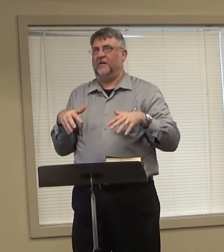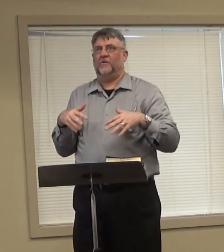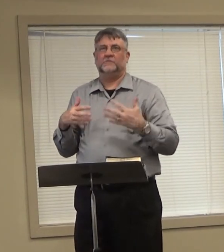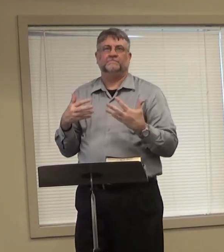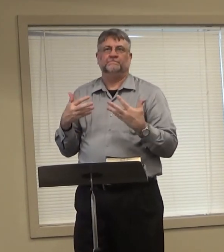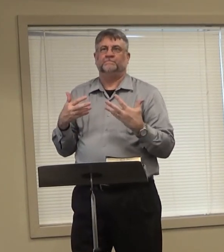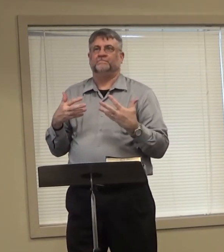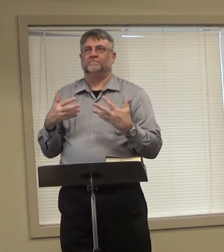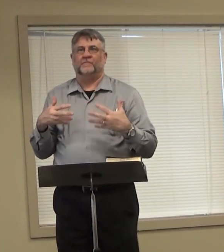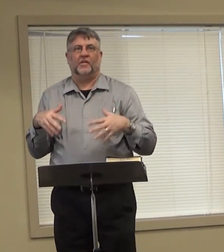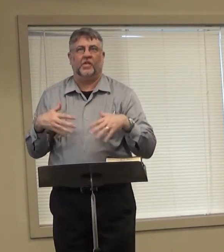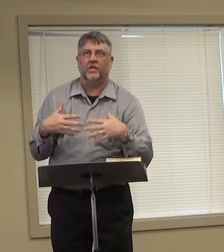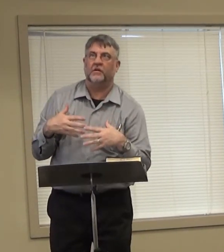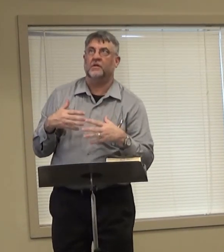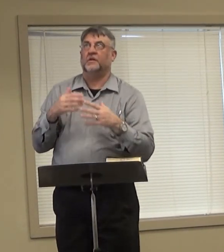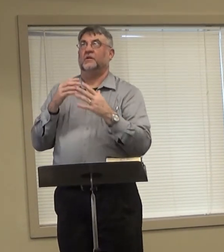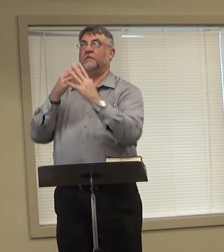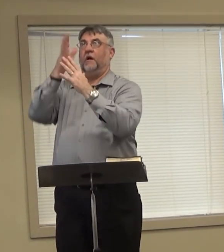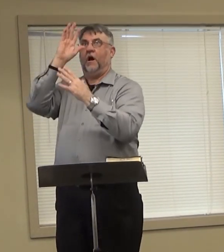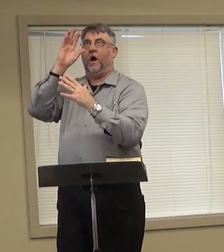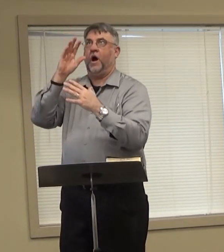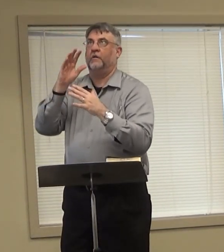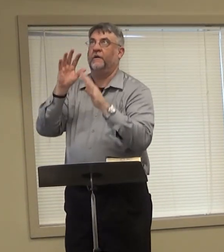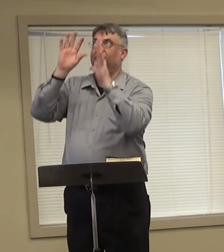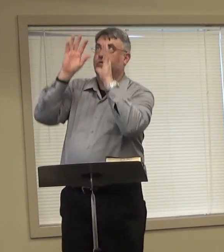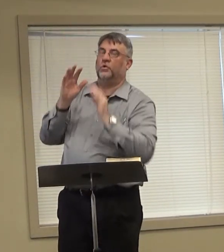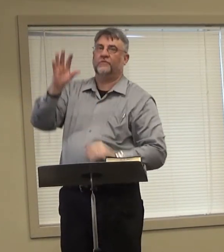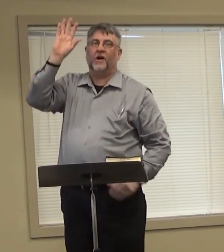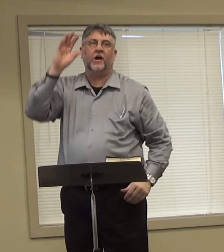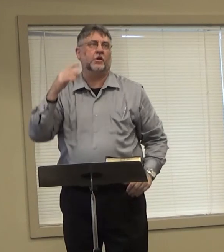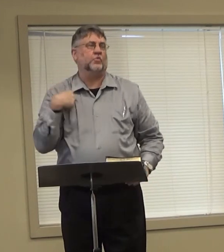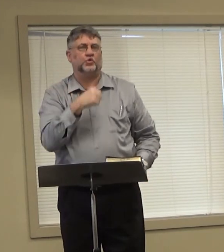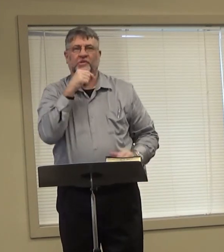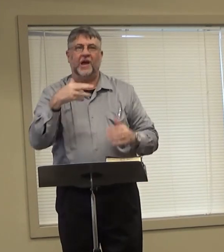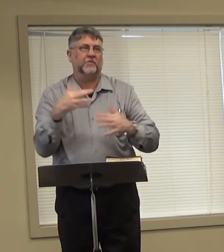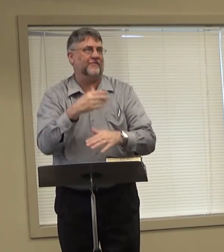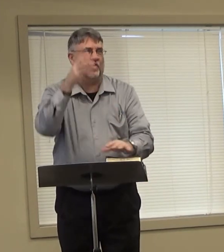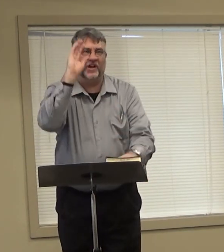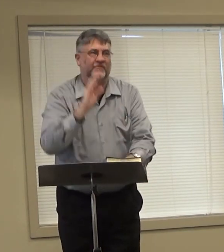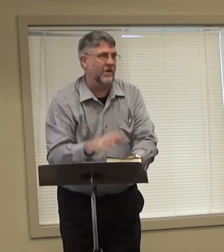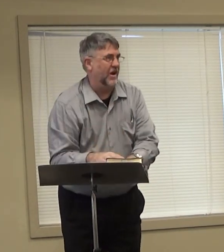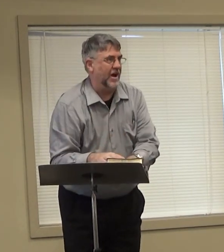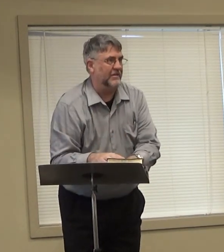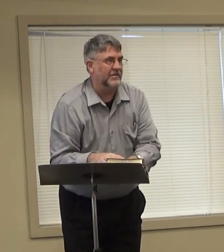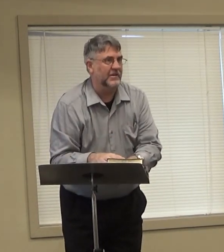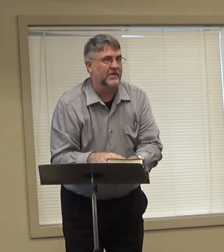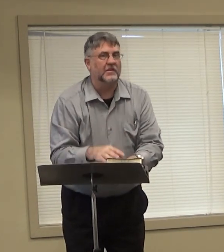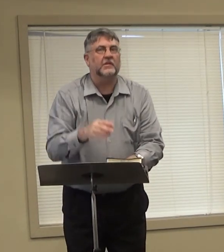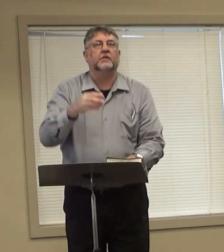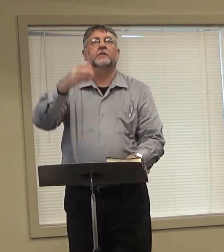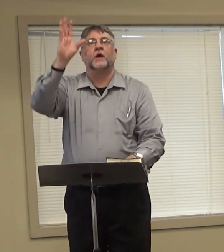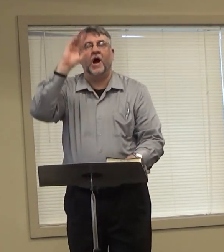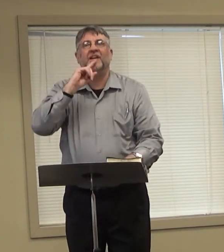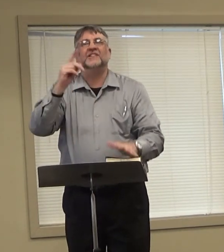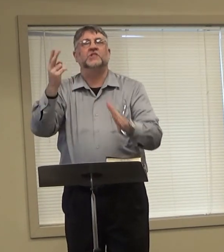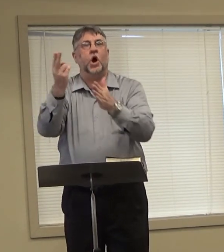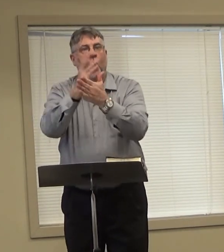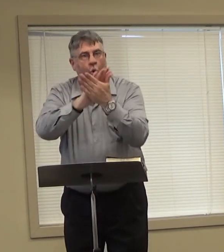pray. And know sometimes, you know, we're afraid to approach God, but you don't have to be afraid of God.